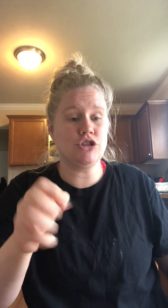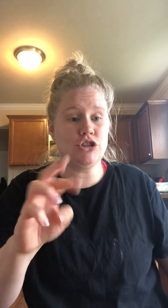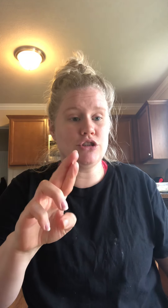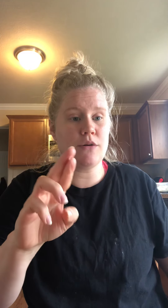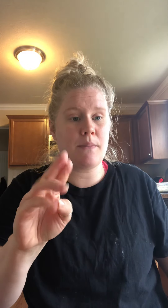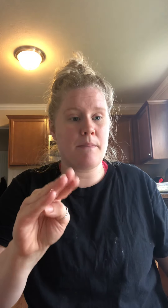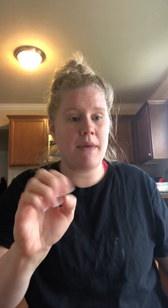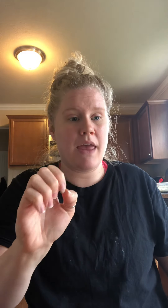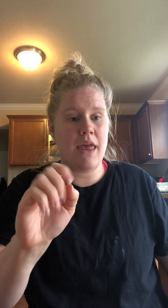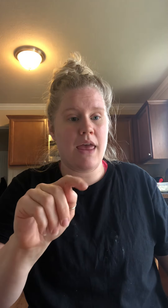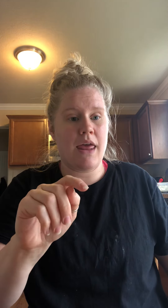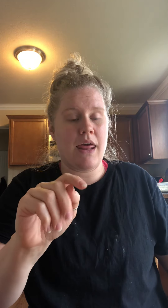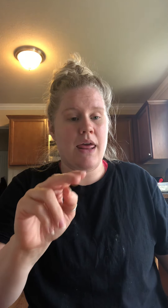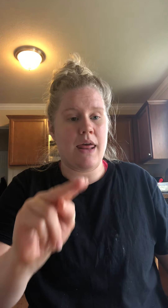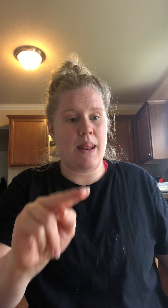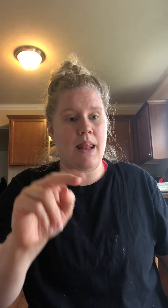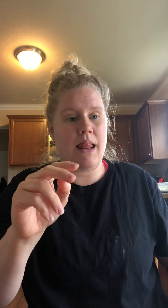and Maus in German.